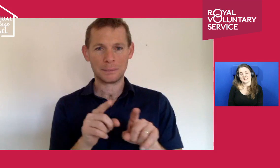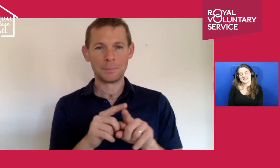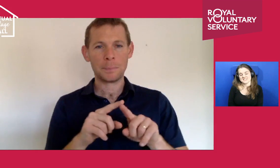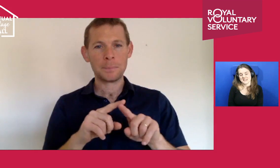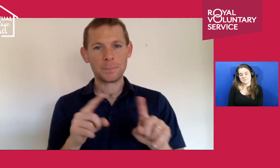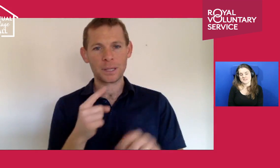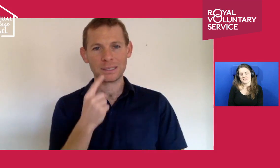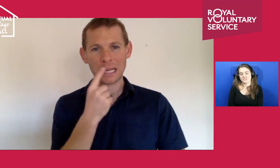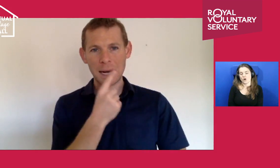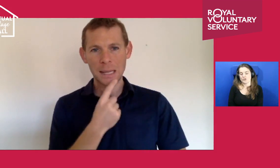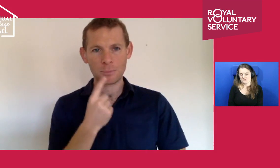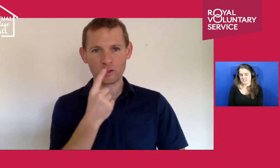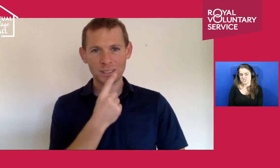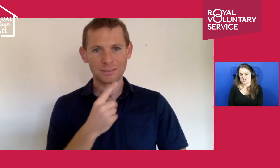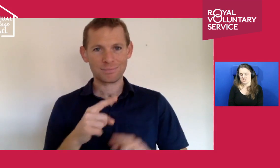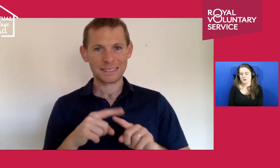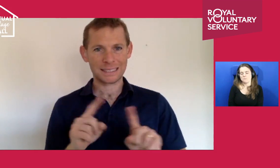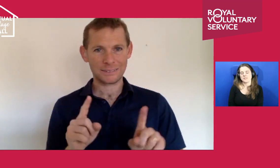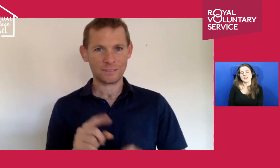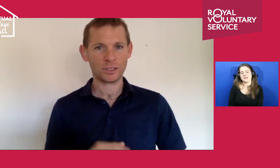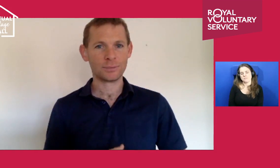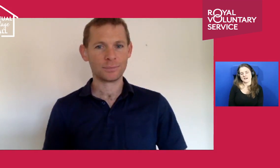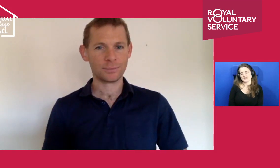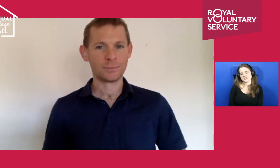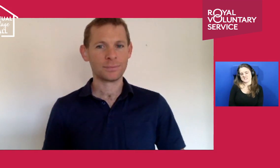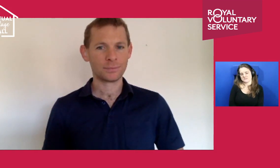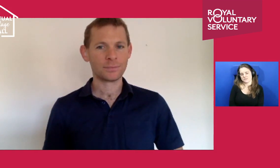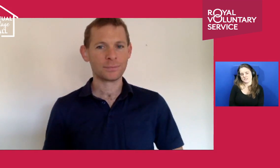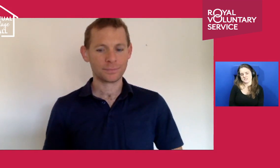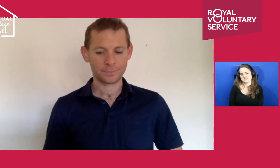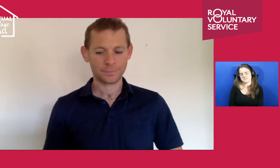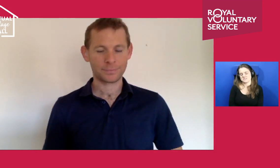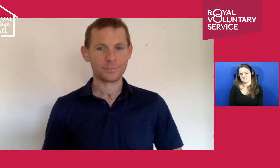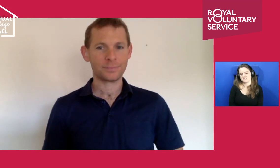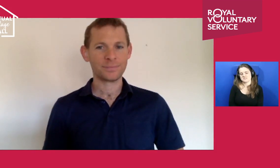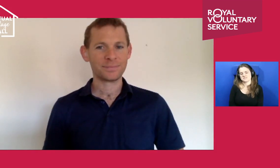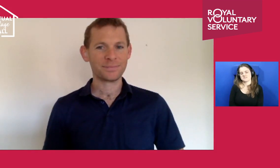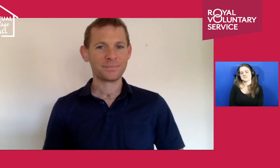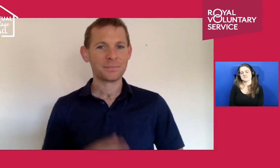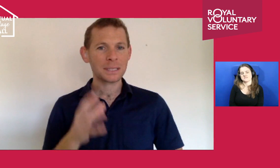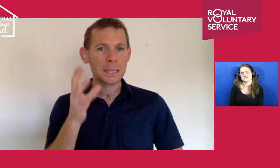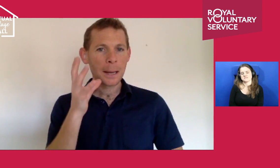Now it's actually the same sign as orange, but the lip pattern is different.